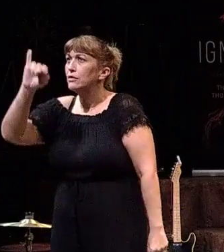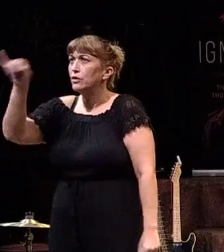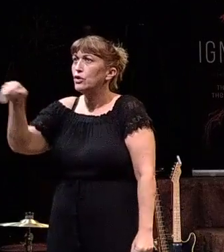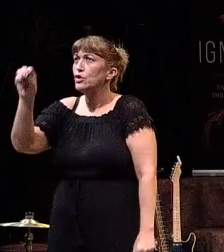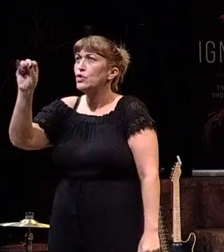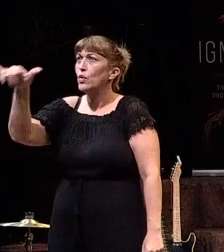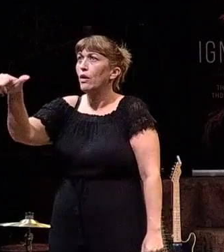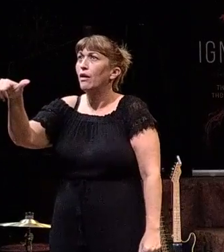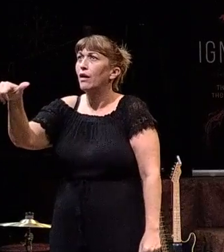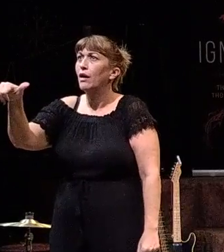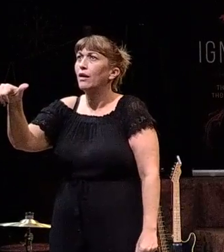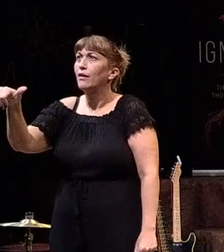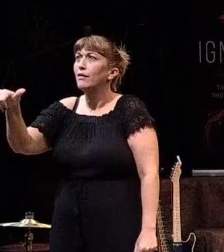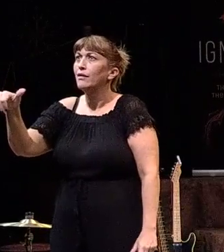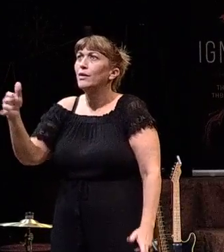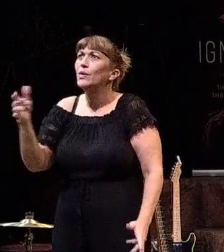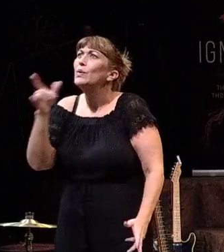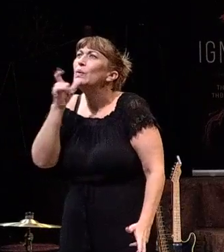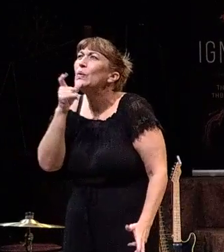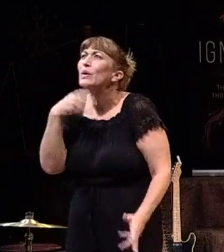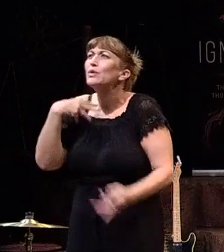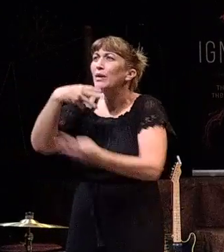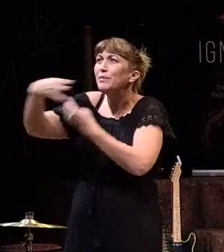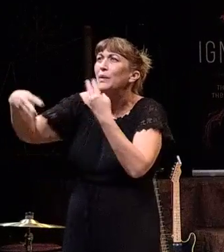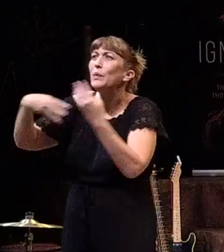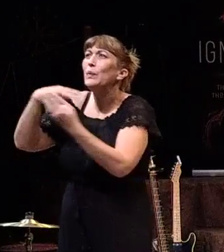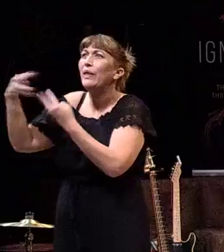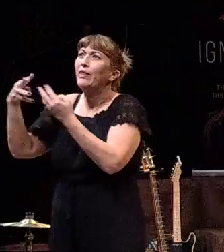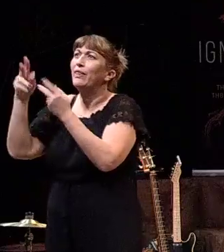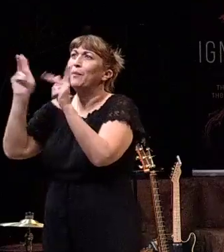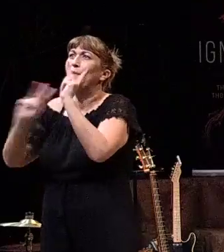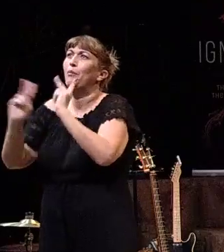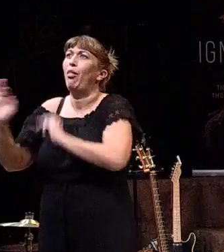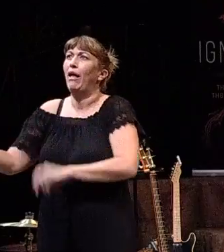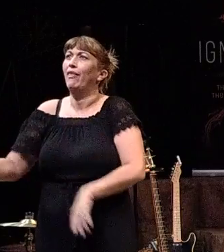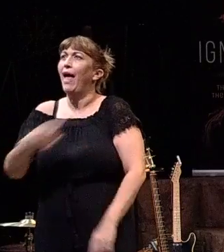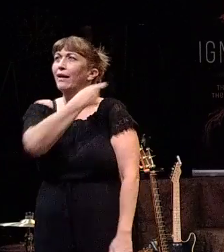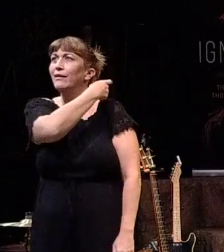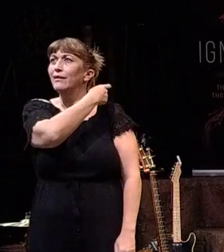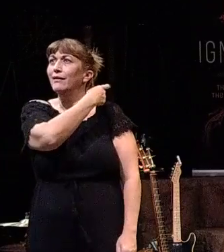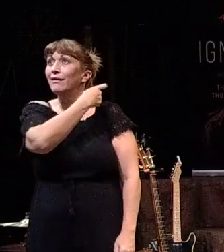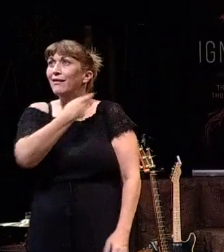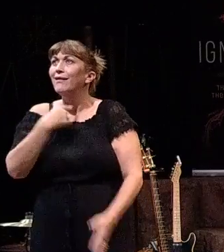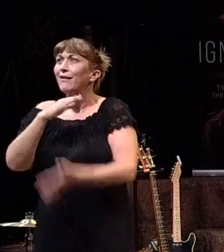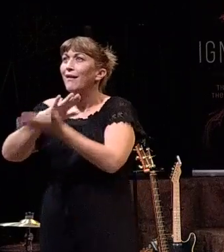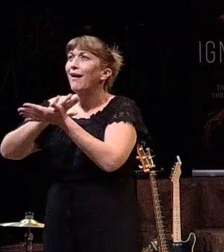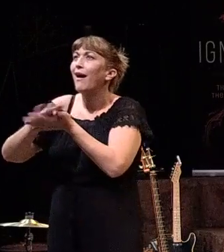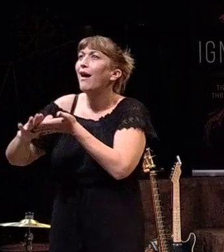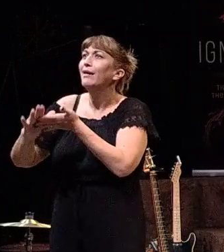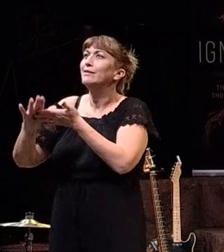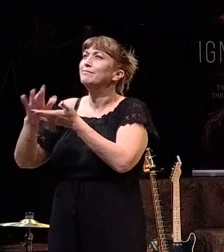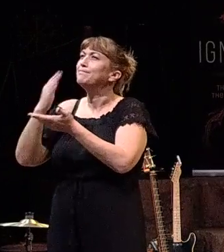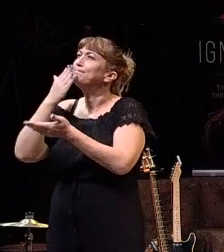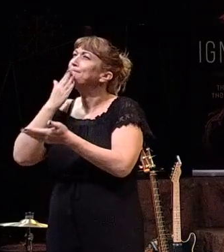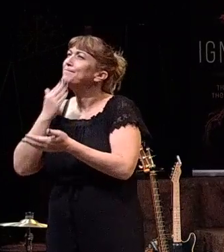Who wouldn't want to be around someone who is full of kindness and gentleness?